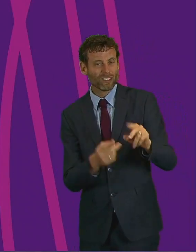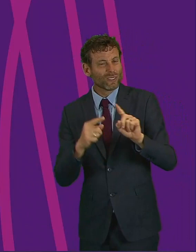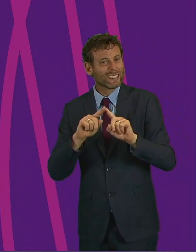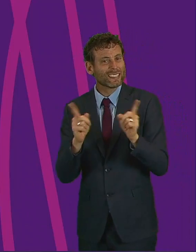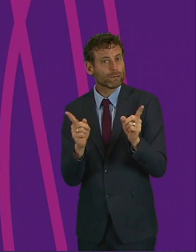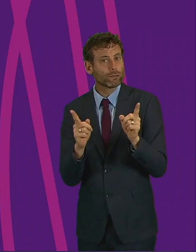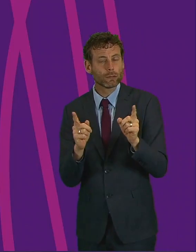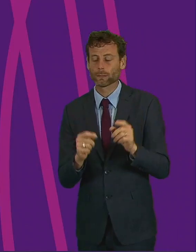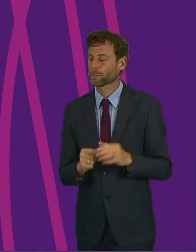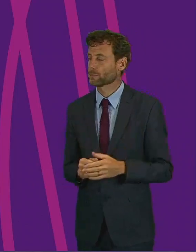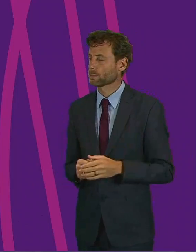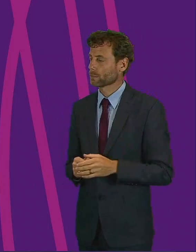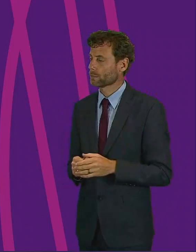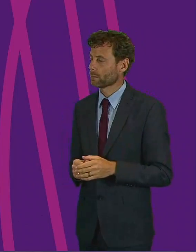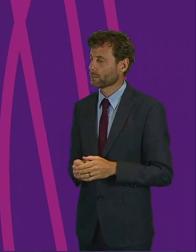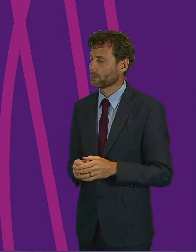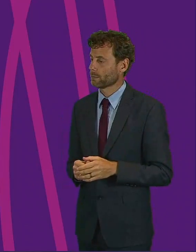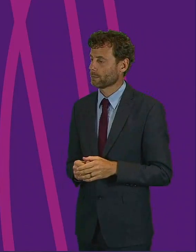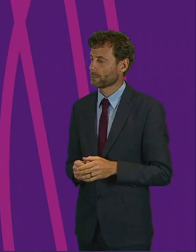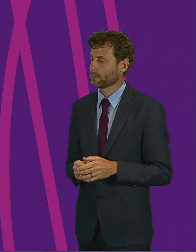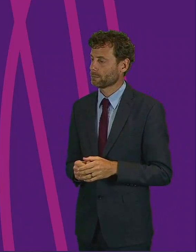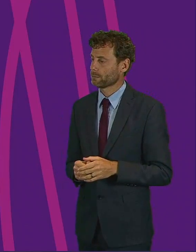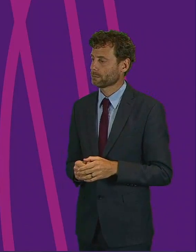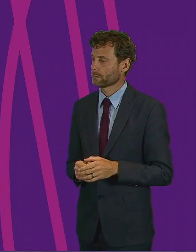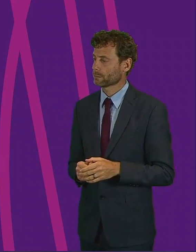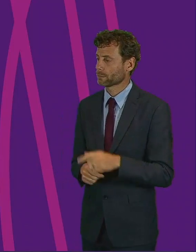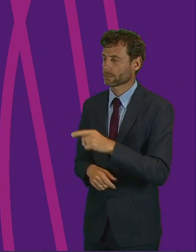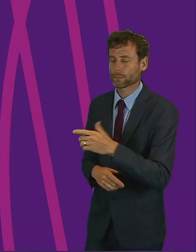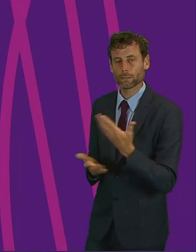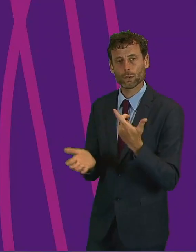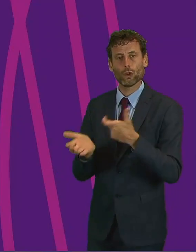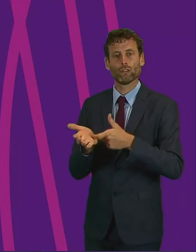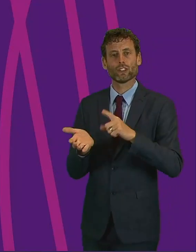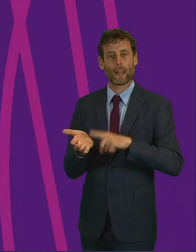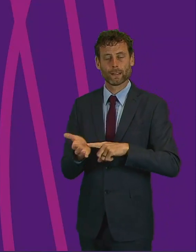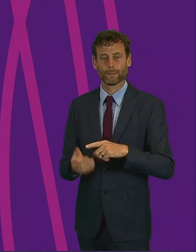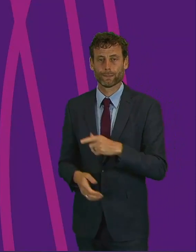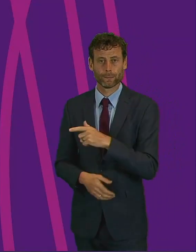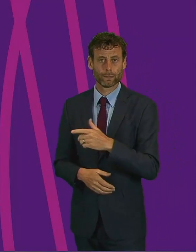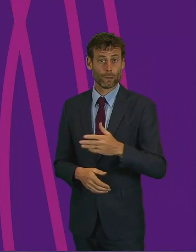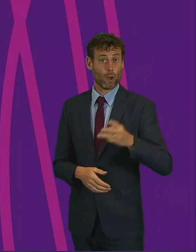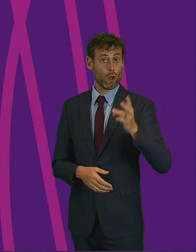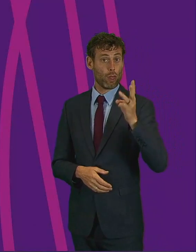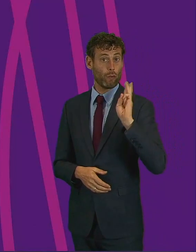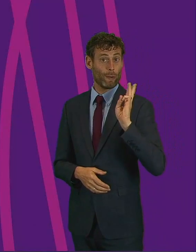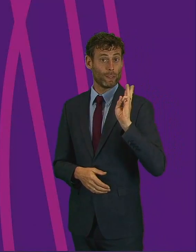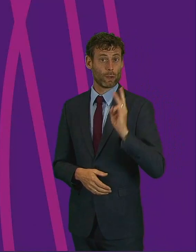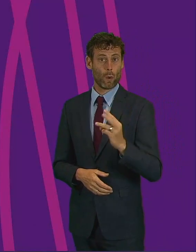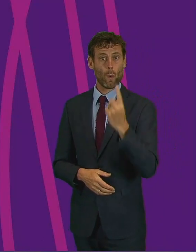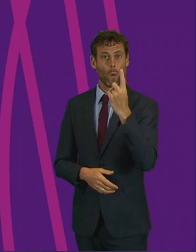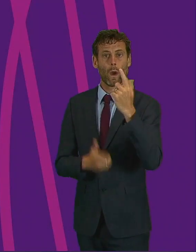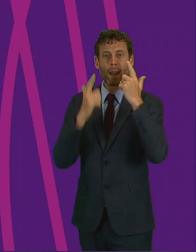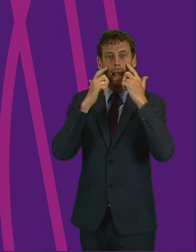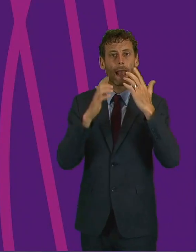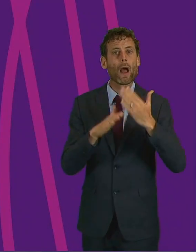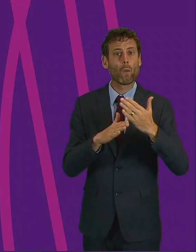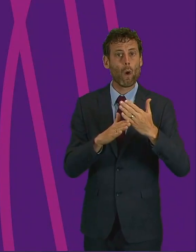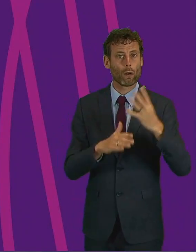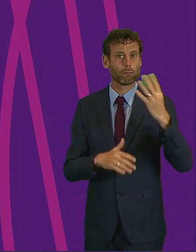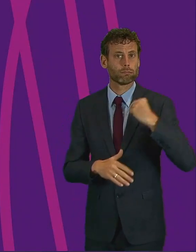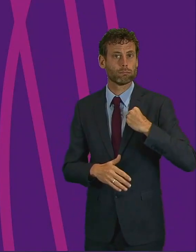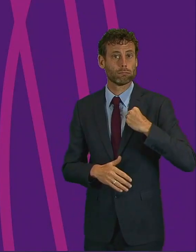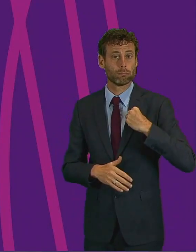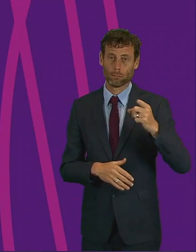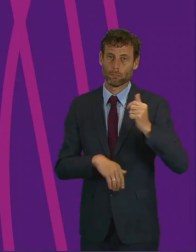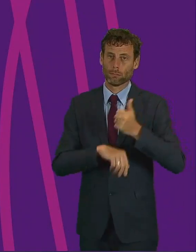right things. Richard Leonard. Thank you. Well, 3 weeks ago I was contacted by a care worker from South